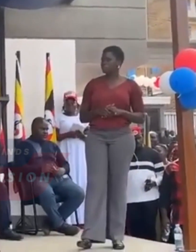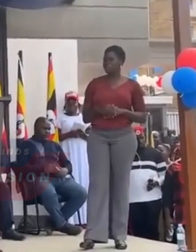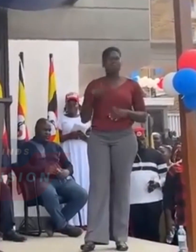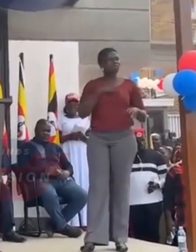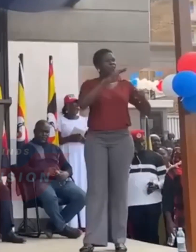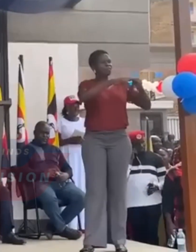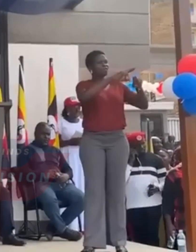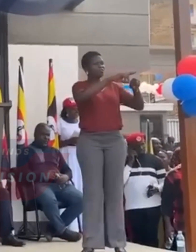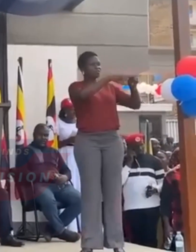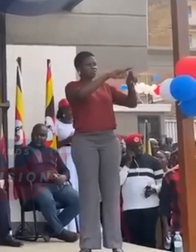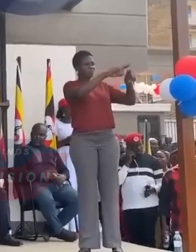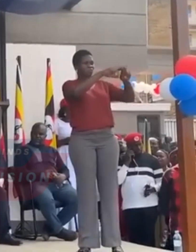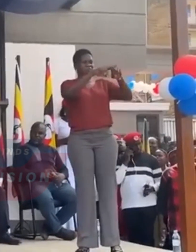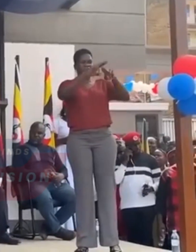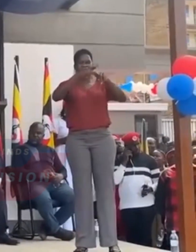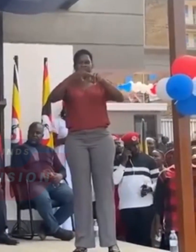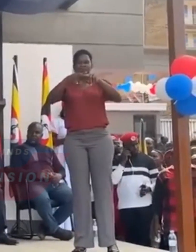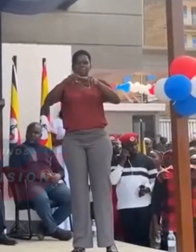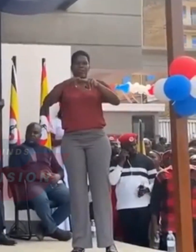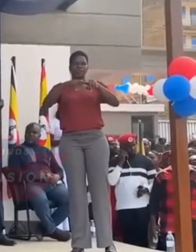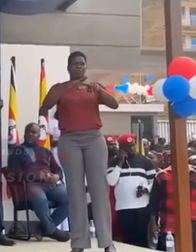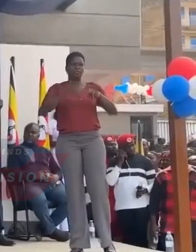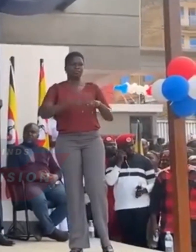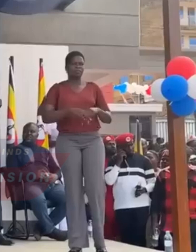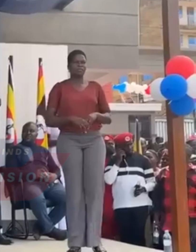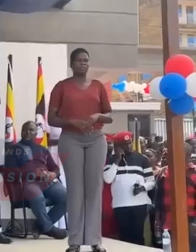Please take your seats, ladies and gentlemen.